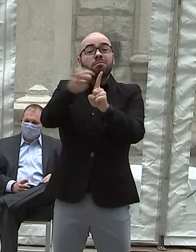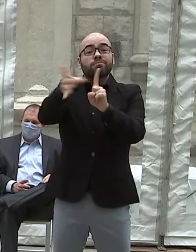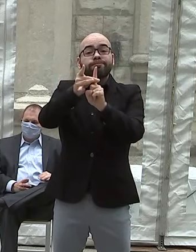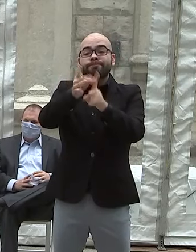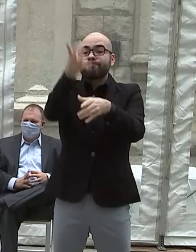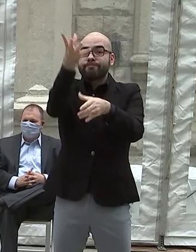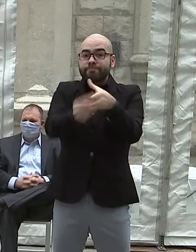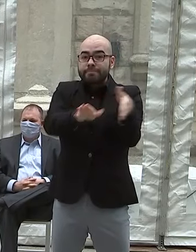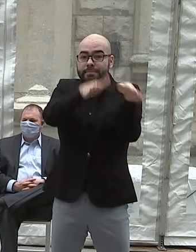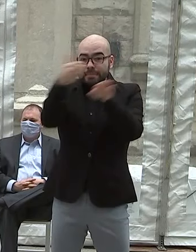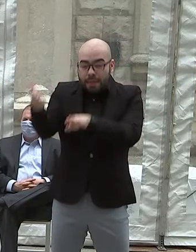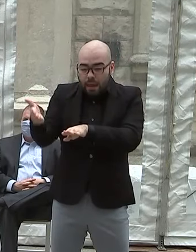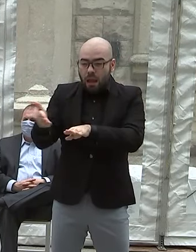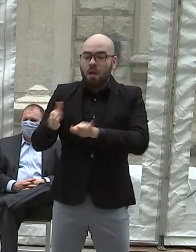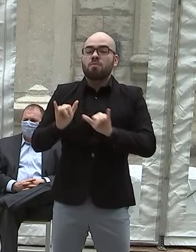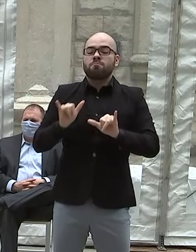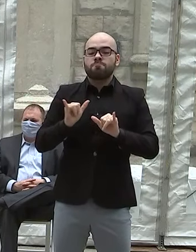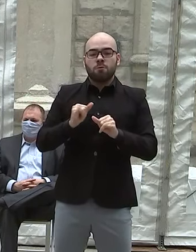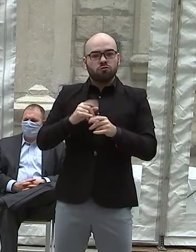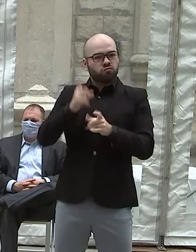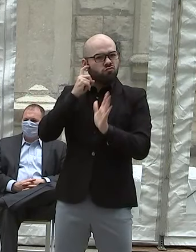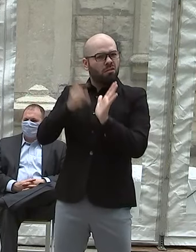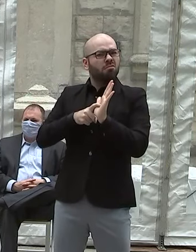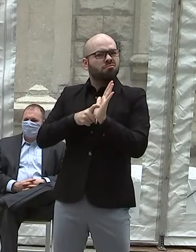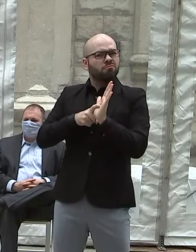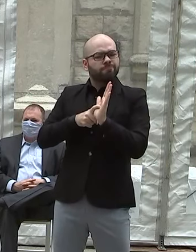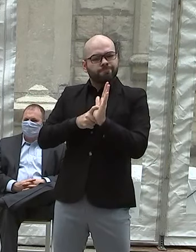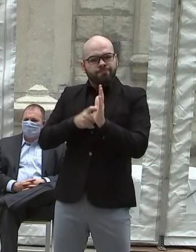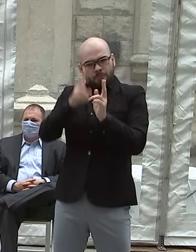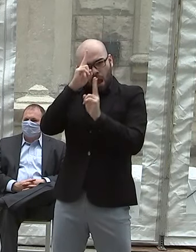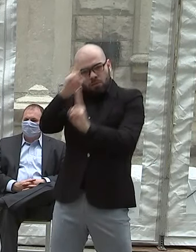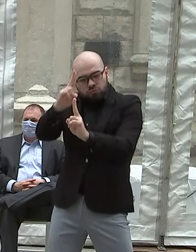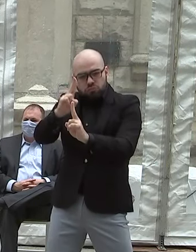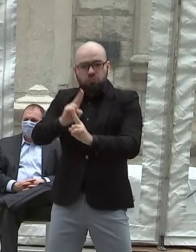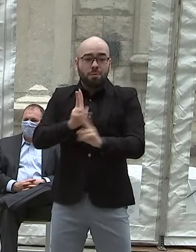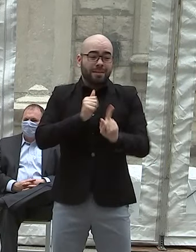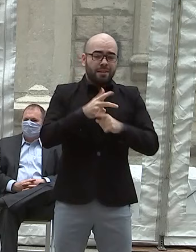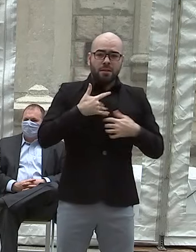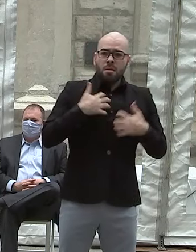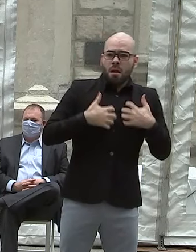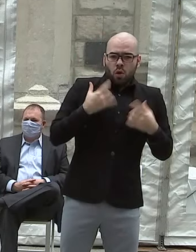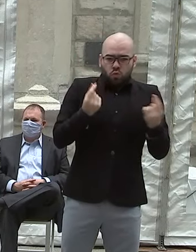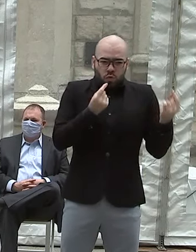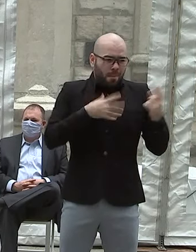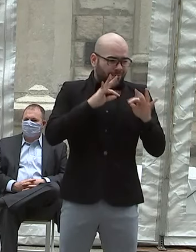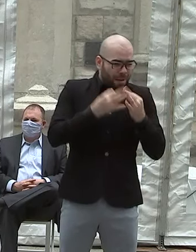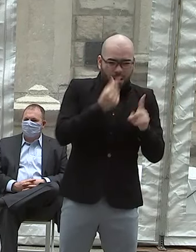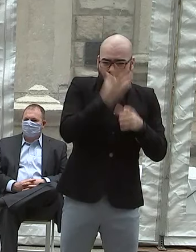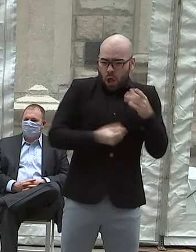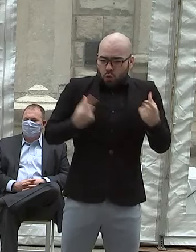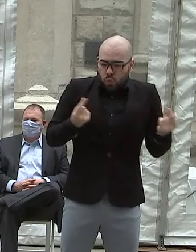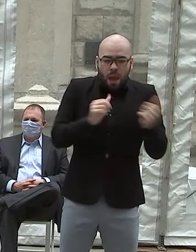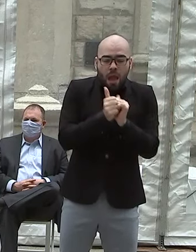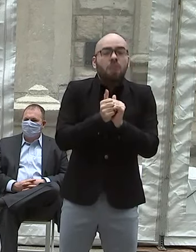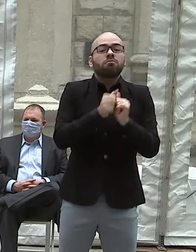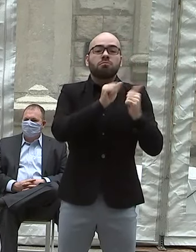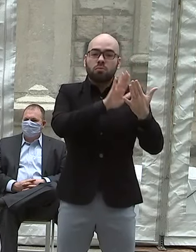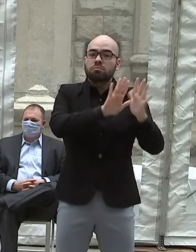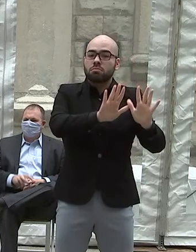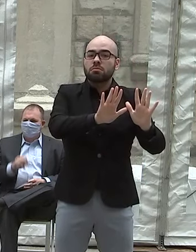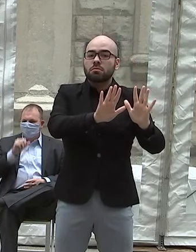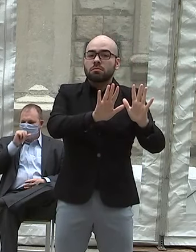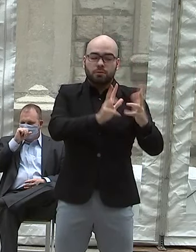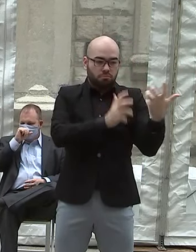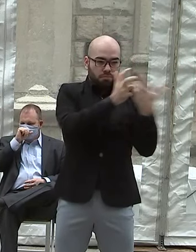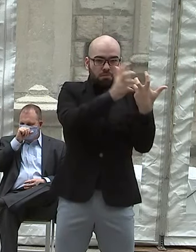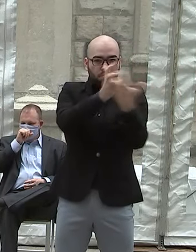for coping with loss and anxiety, and helping the most vulnerable connect with the care that they need, building on the work that NAMI Chicago and